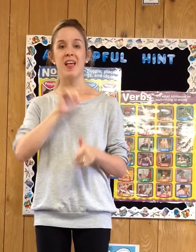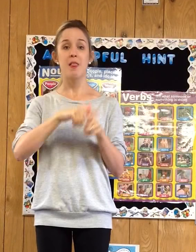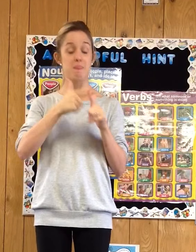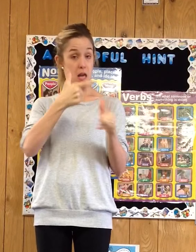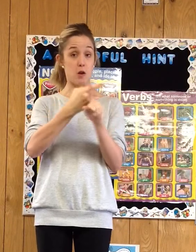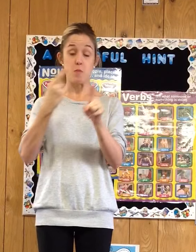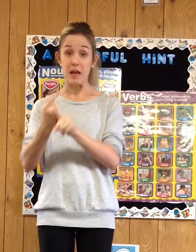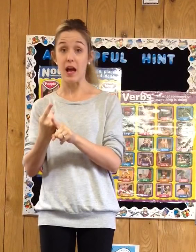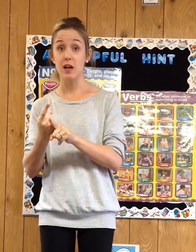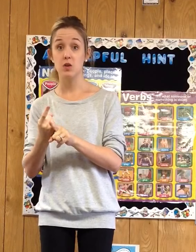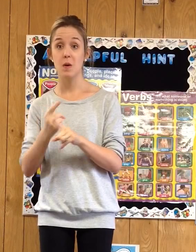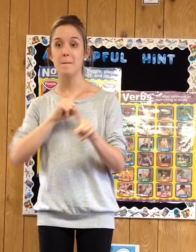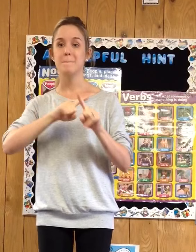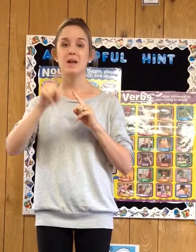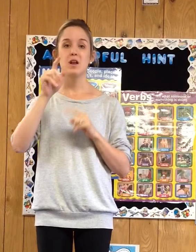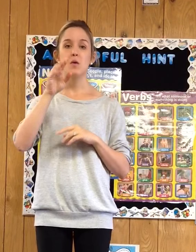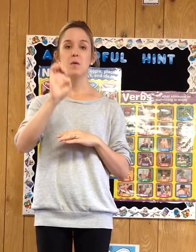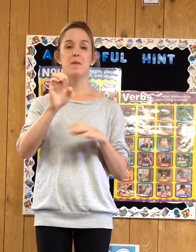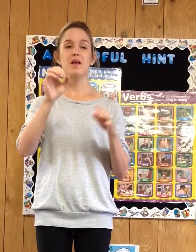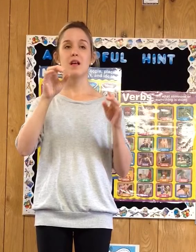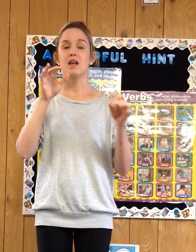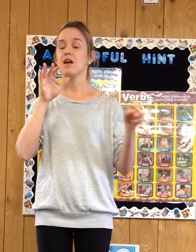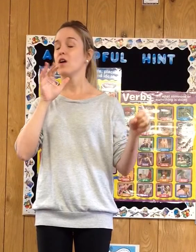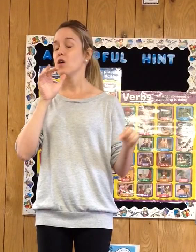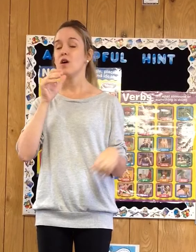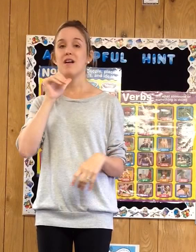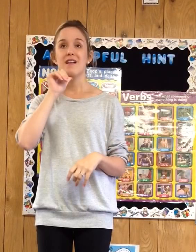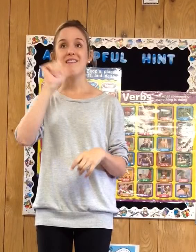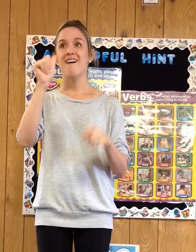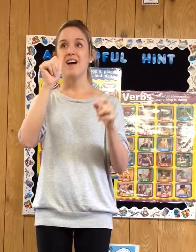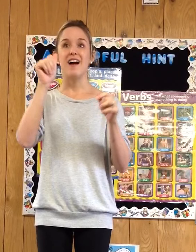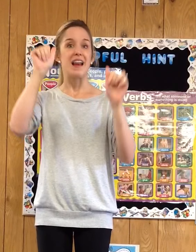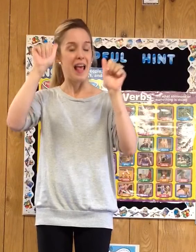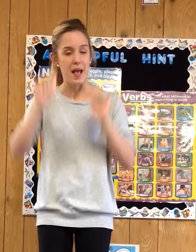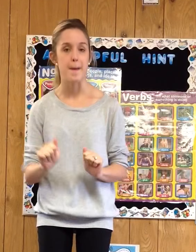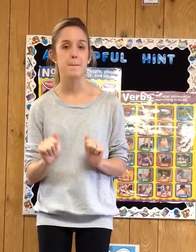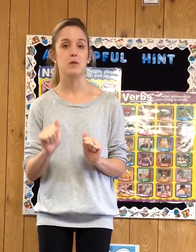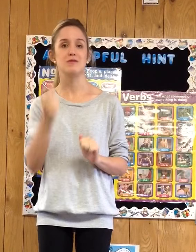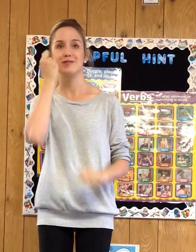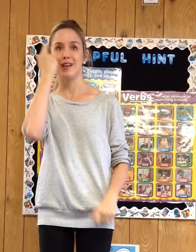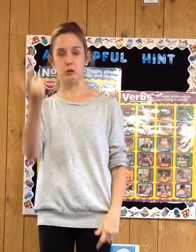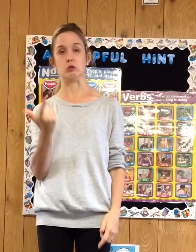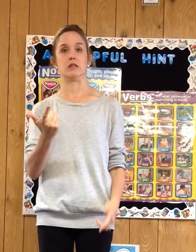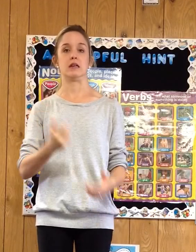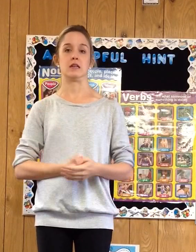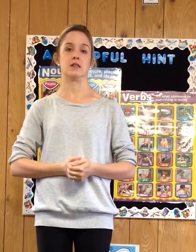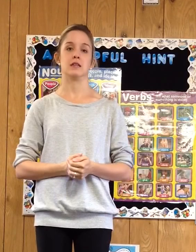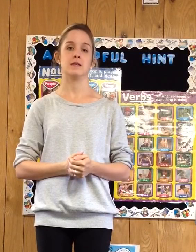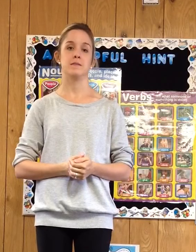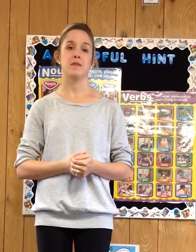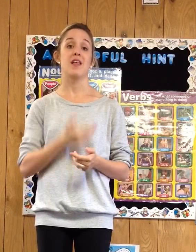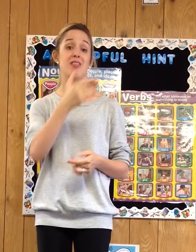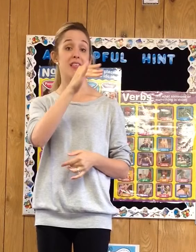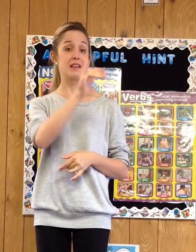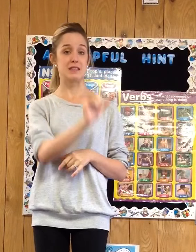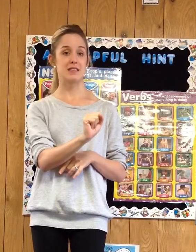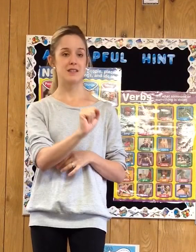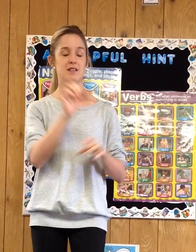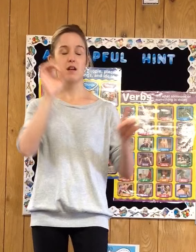accurate, but it would be completely impossible to understand. This is horrifying.